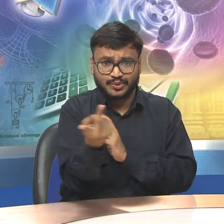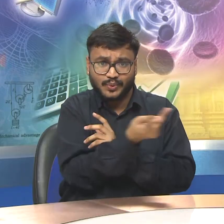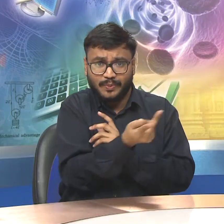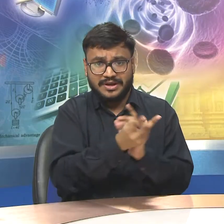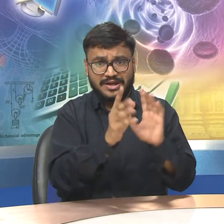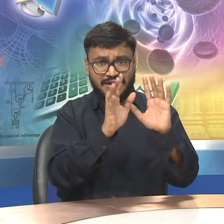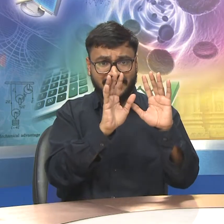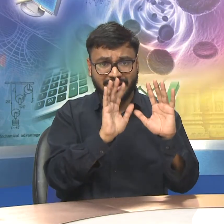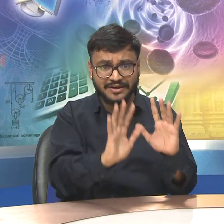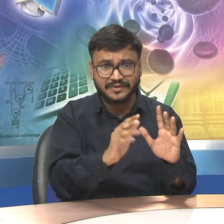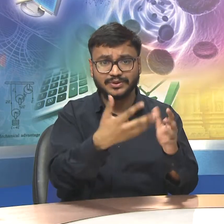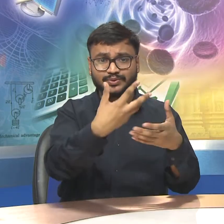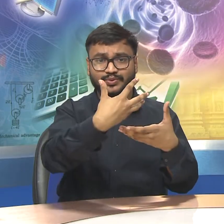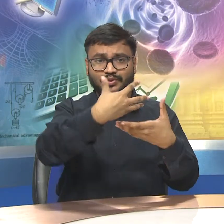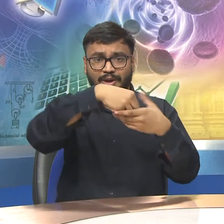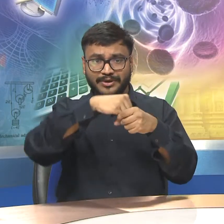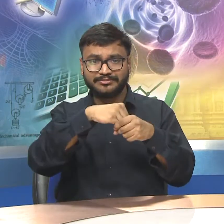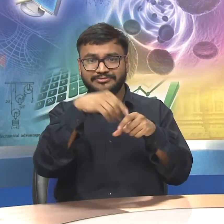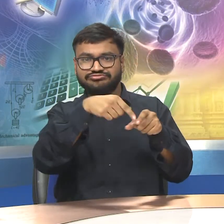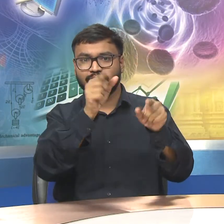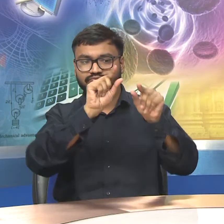in the right way is important both